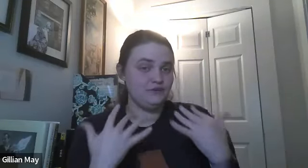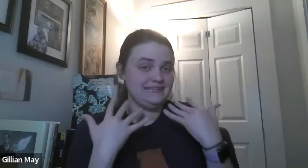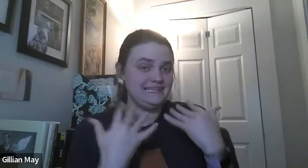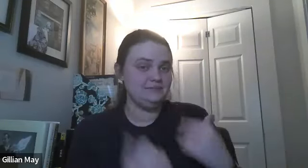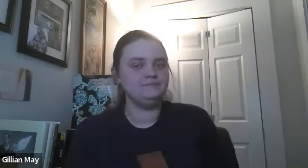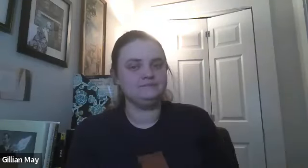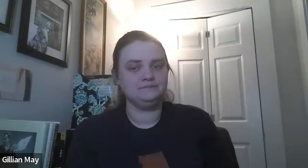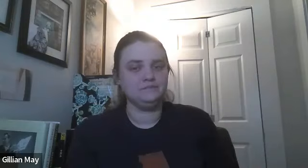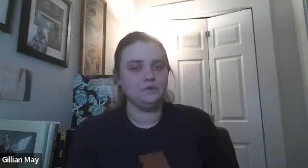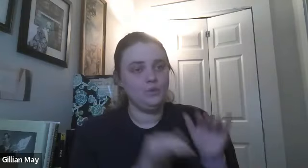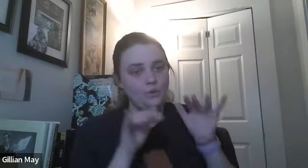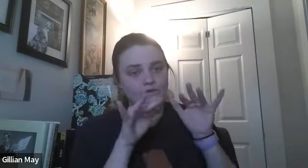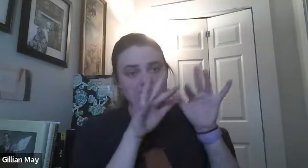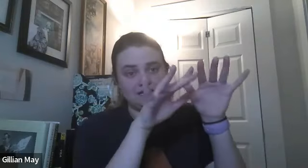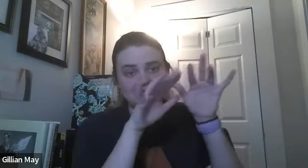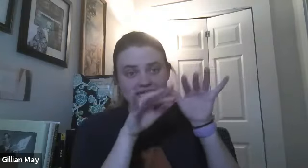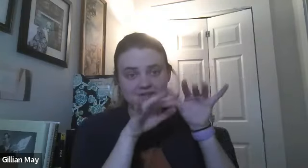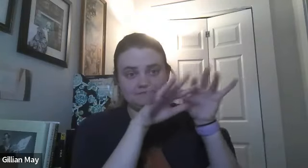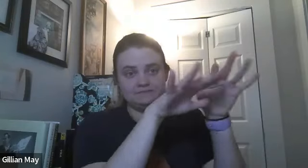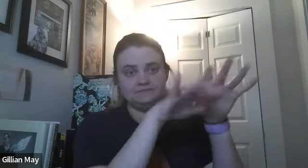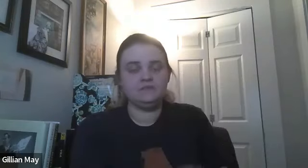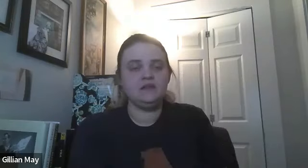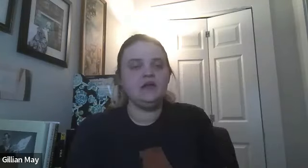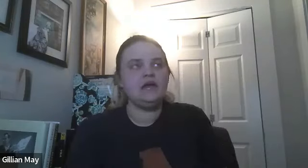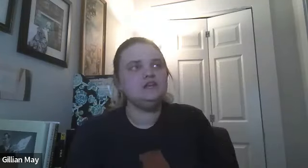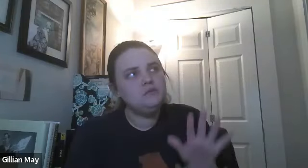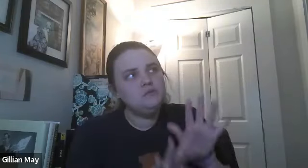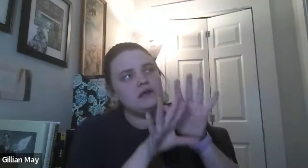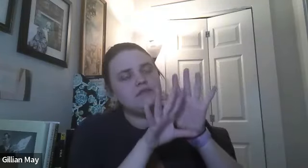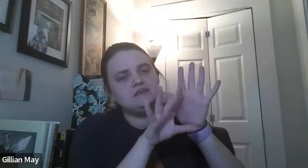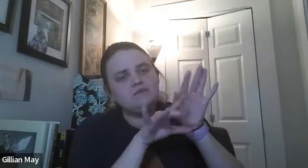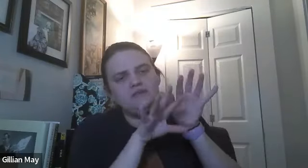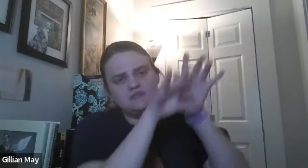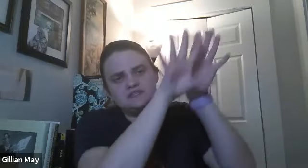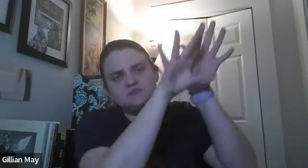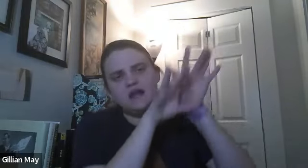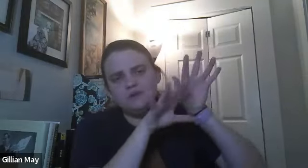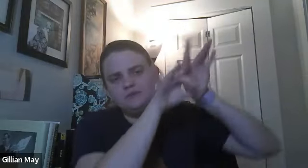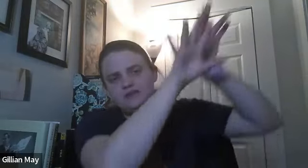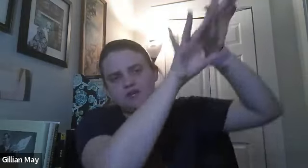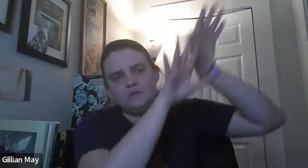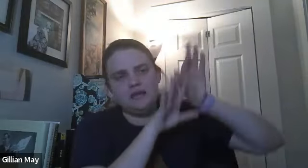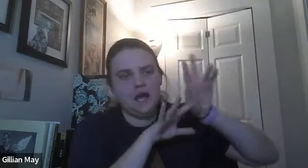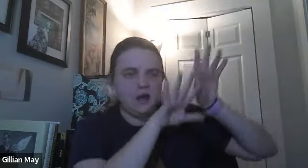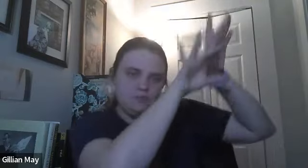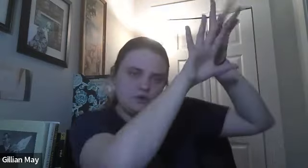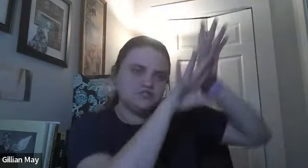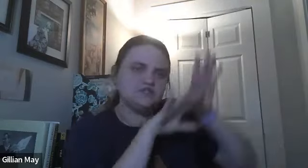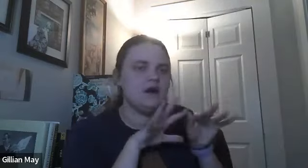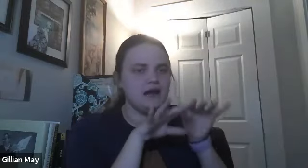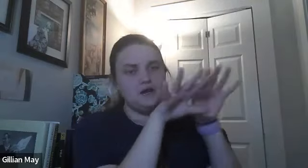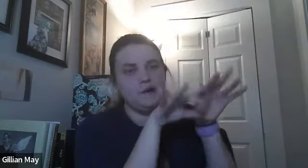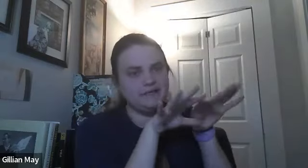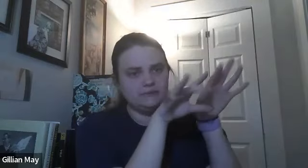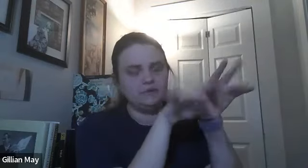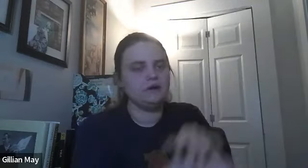Friendly. Or friendly. And you don't, and then, and with this one, I wouldn't be like going upward too high. I know I keep going